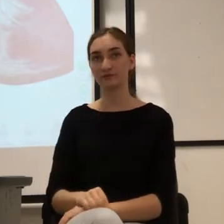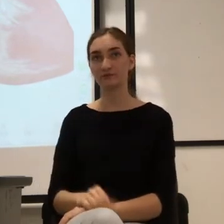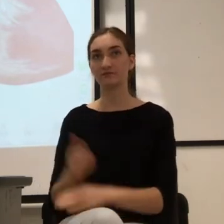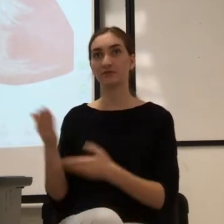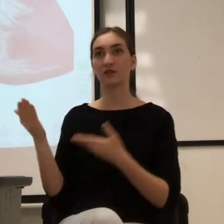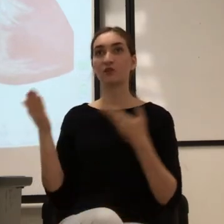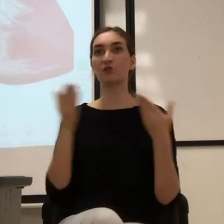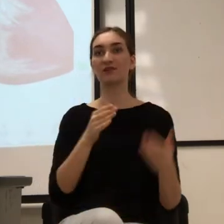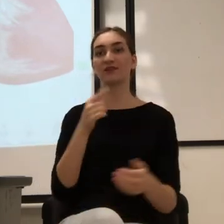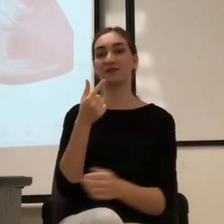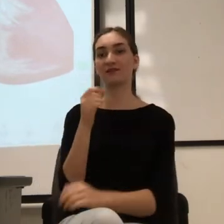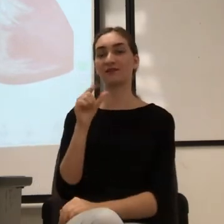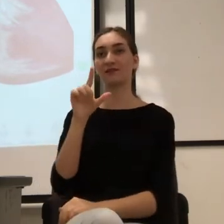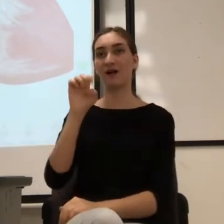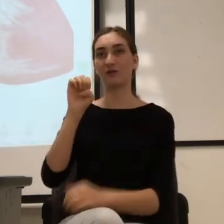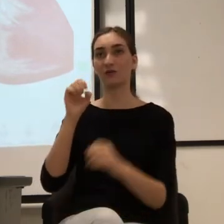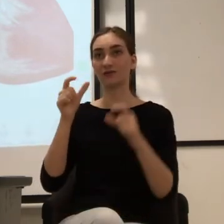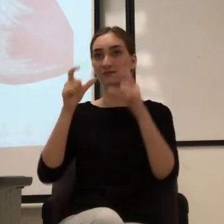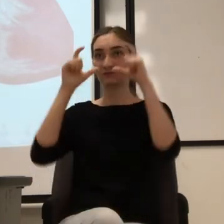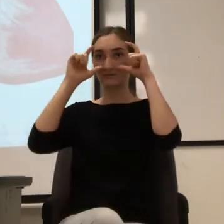bring goggles,